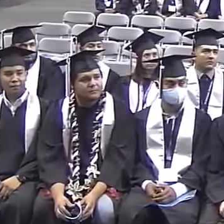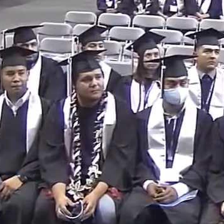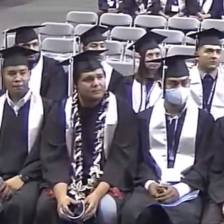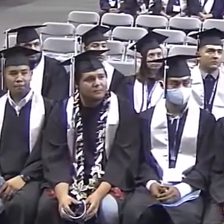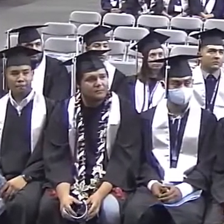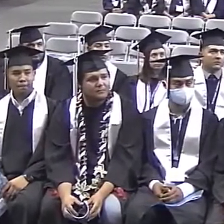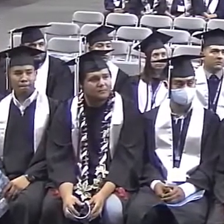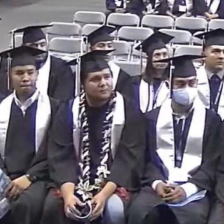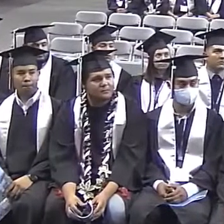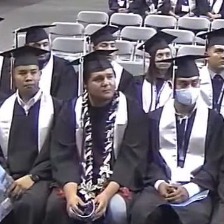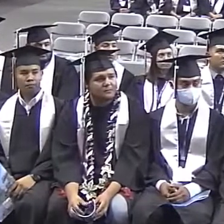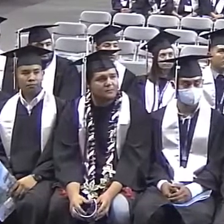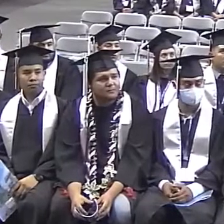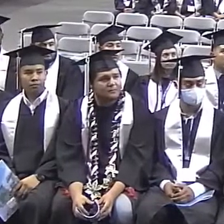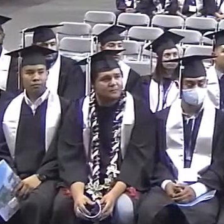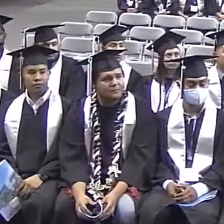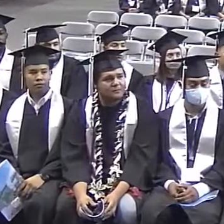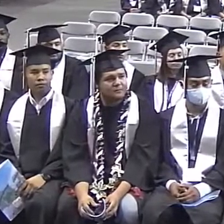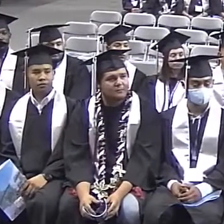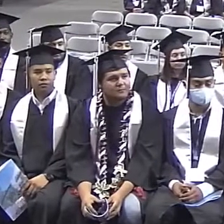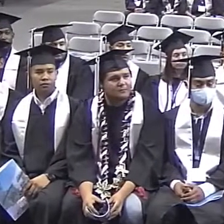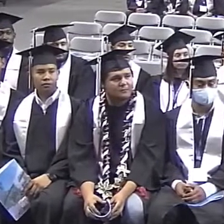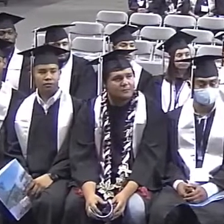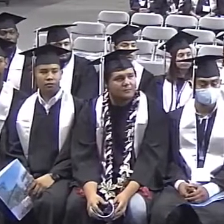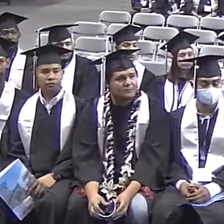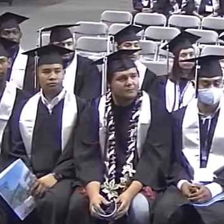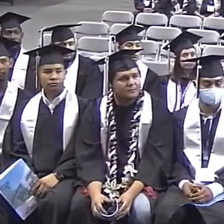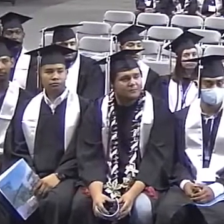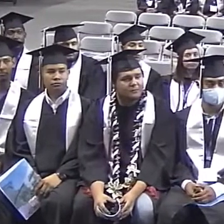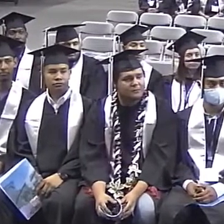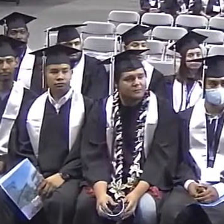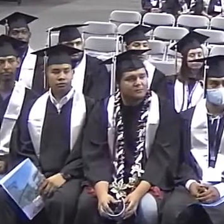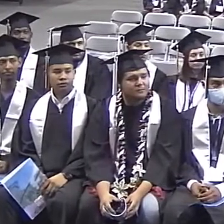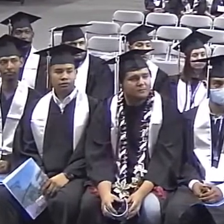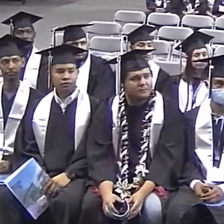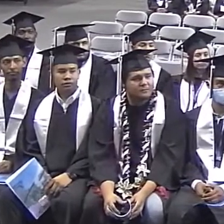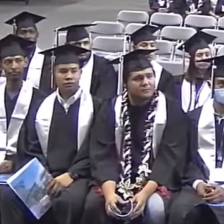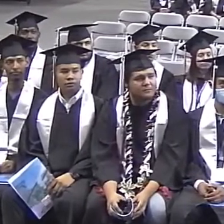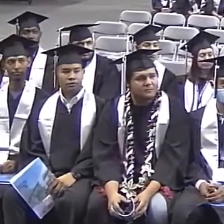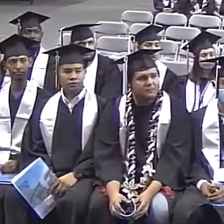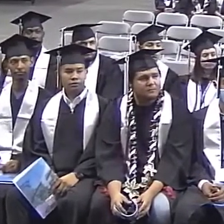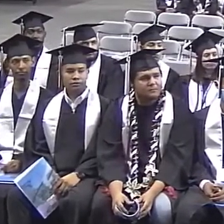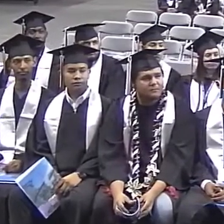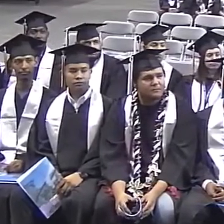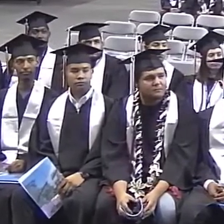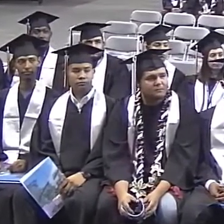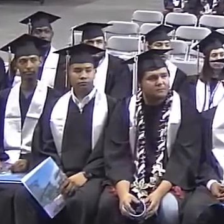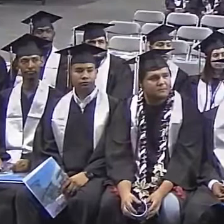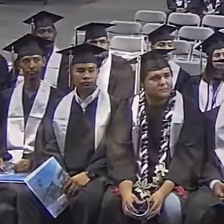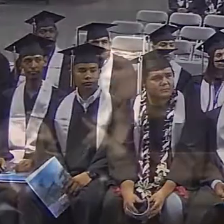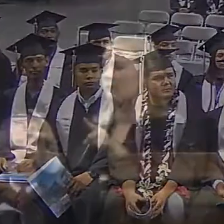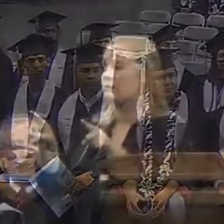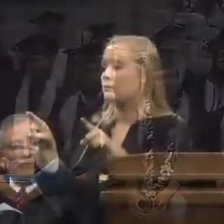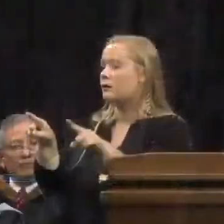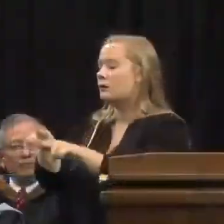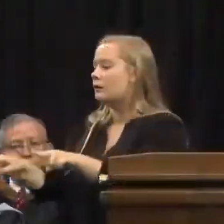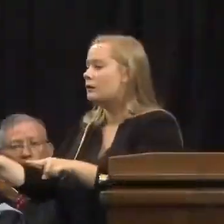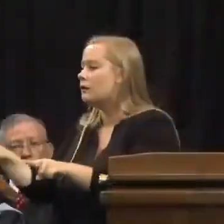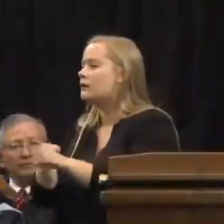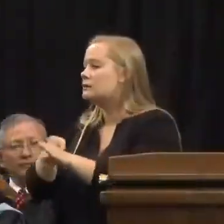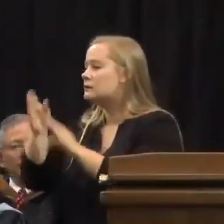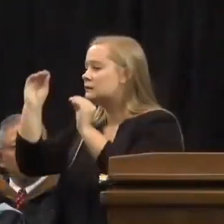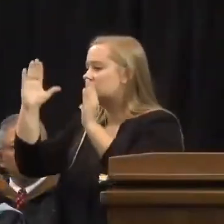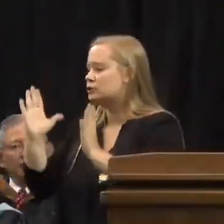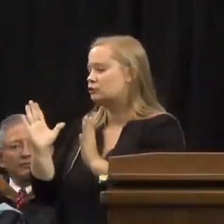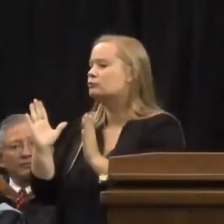about? This class of 2022, who along with the professors have